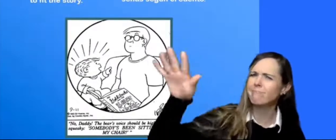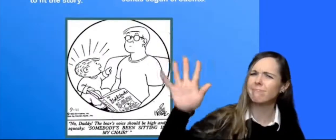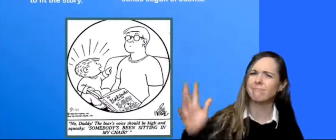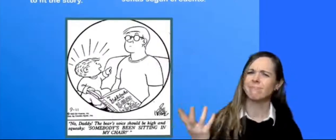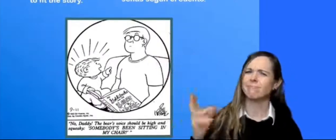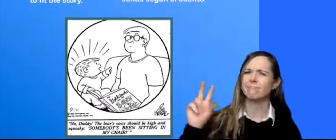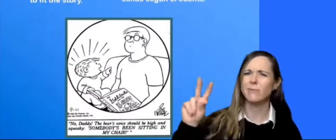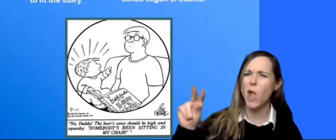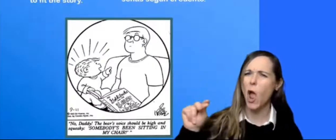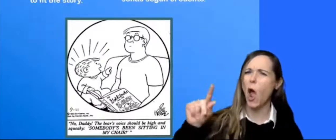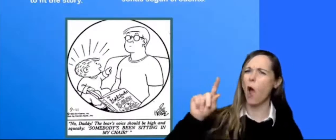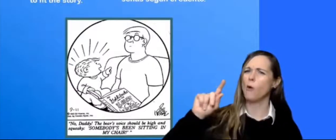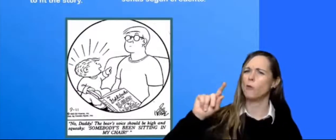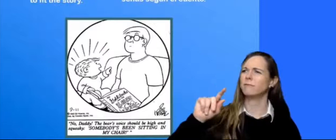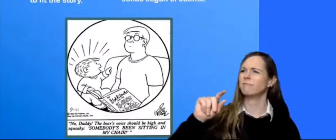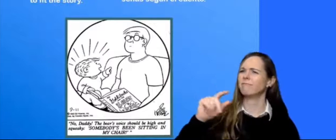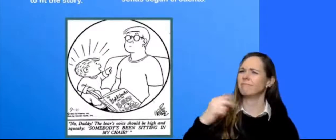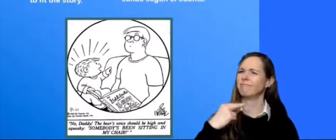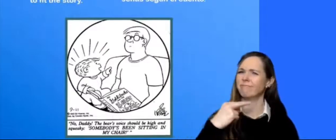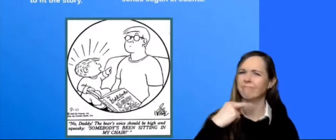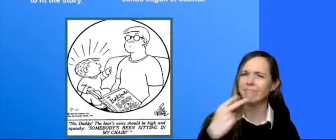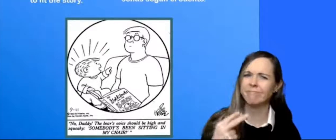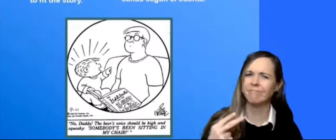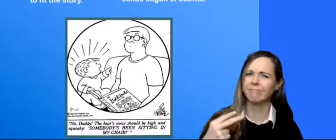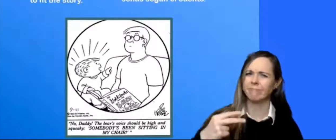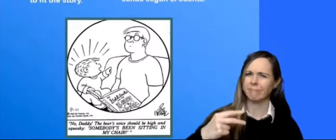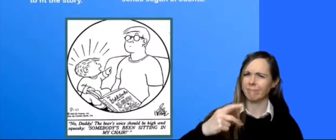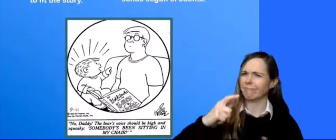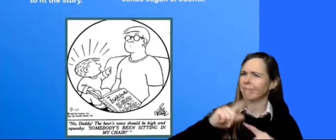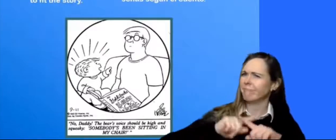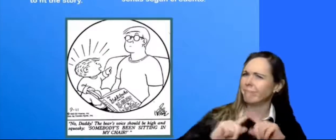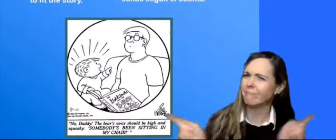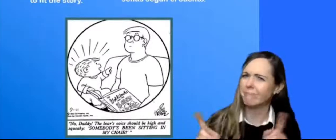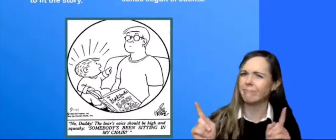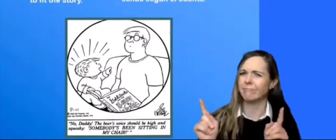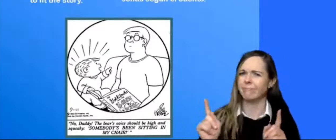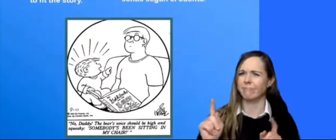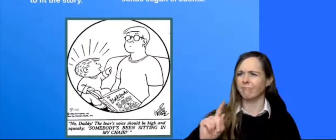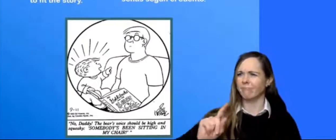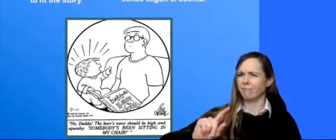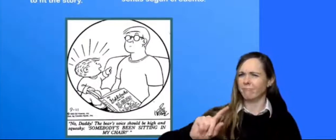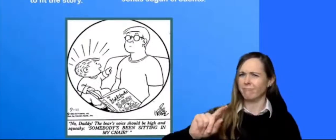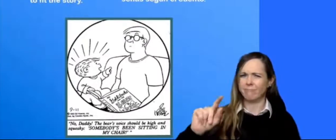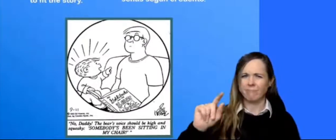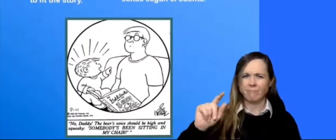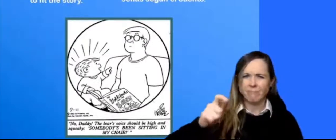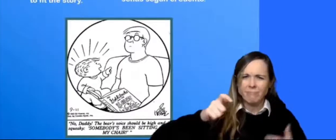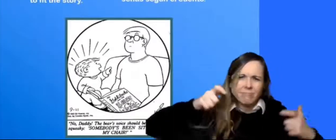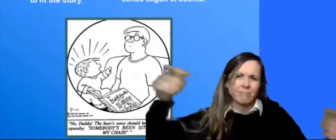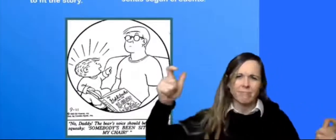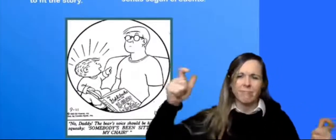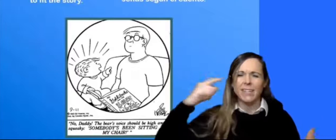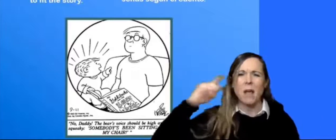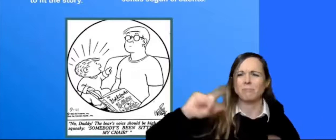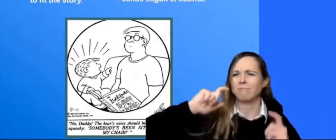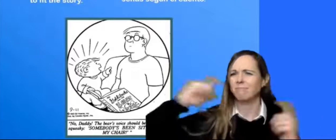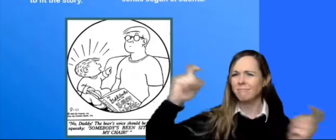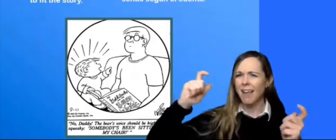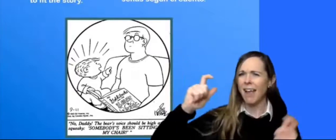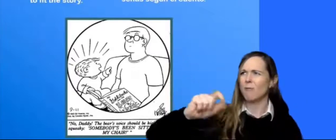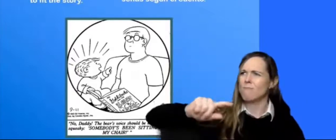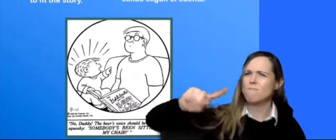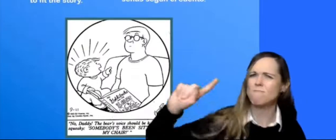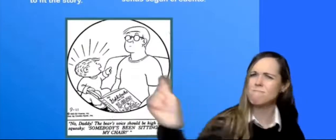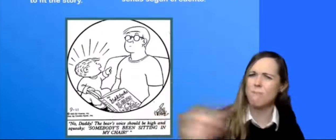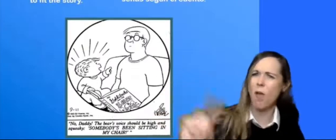So this cute comic, again, quite funny. So the little boy tells his dad, no, Dad, no, that's not